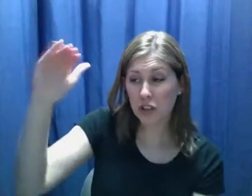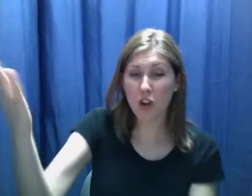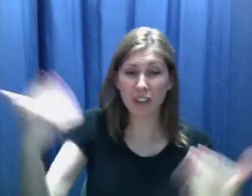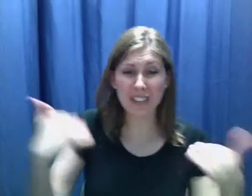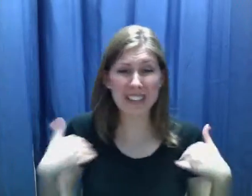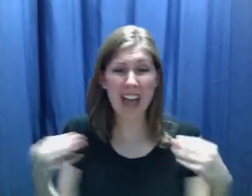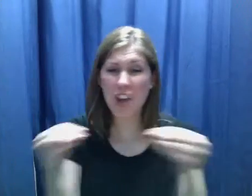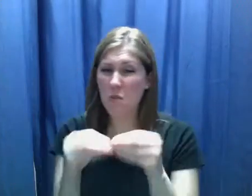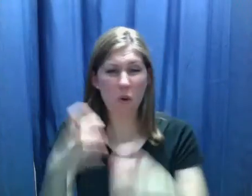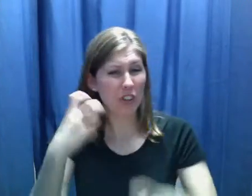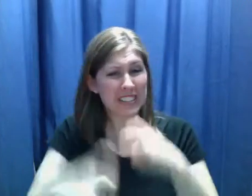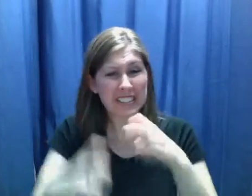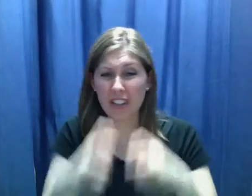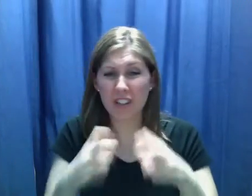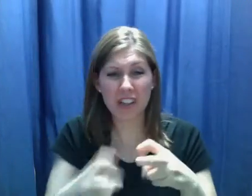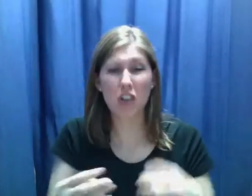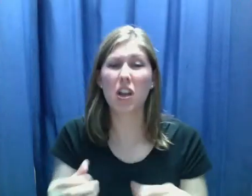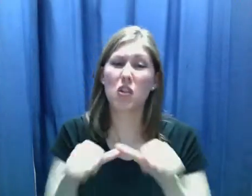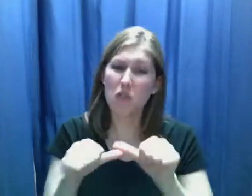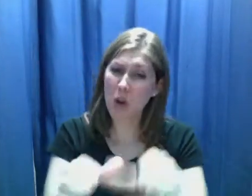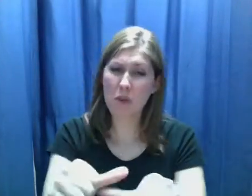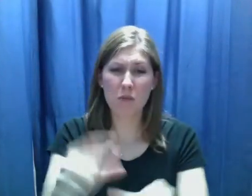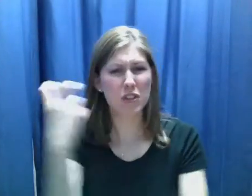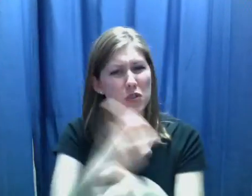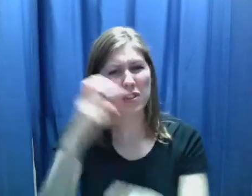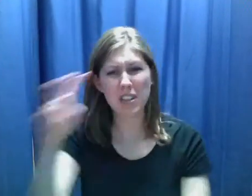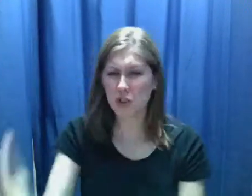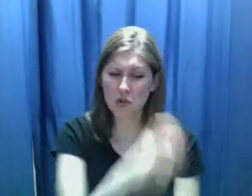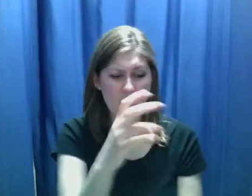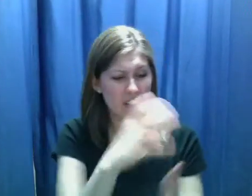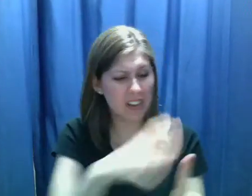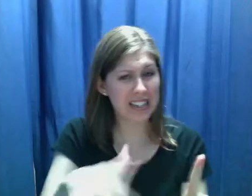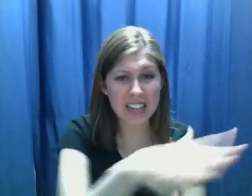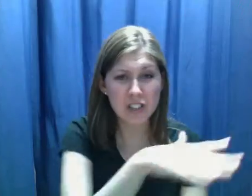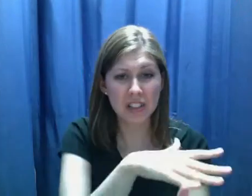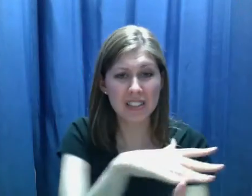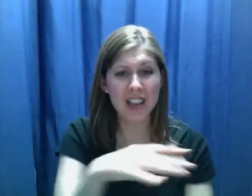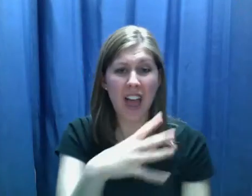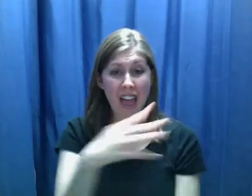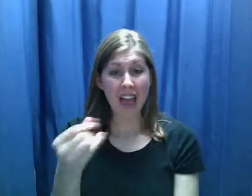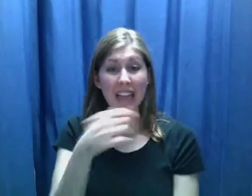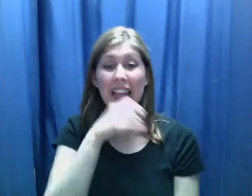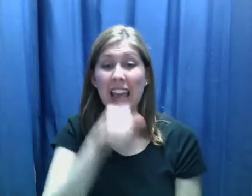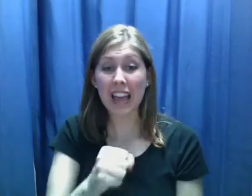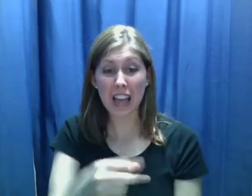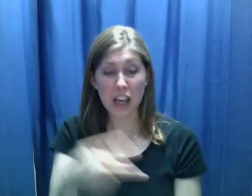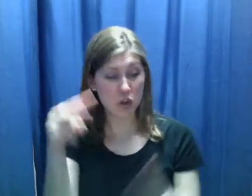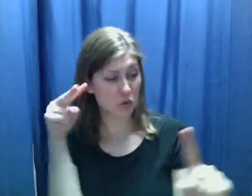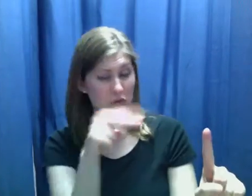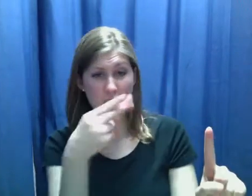with the strenuous traveling conditions, and age was viewed as a handicapping condition by